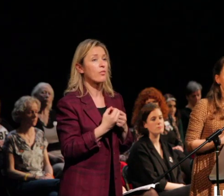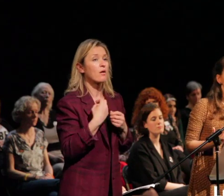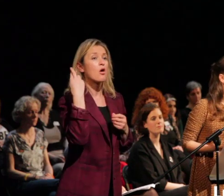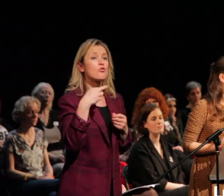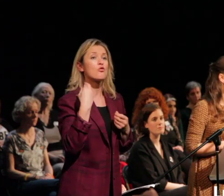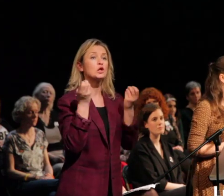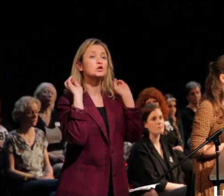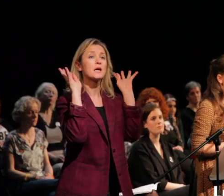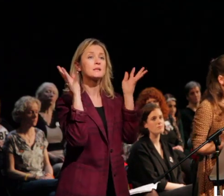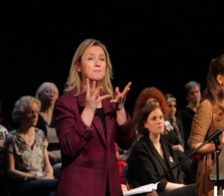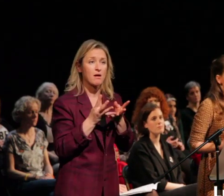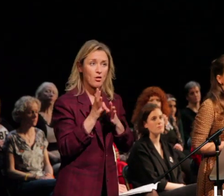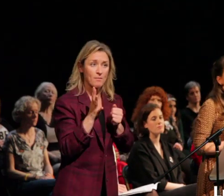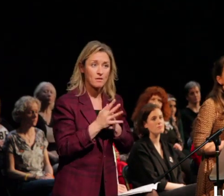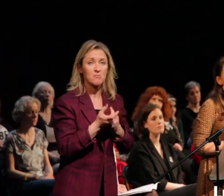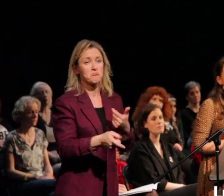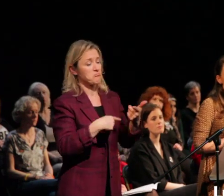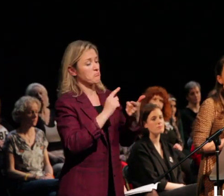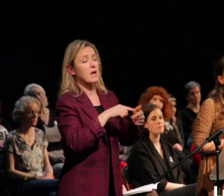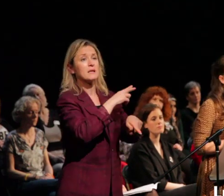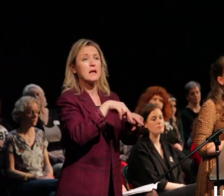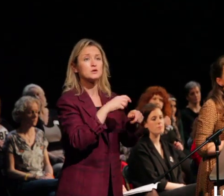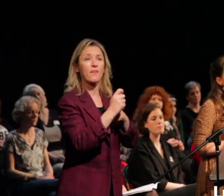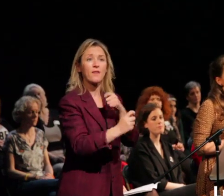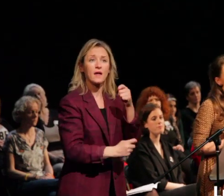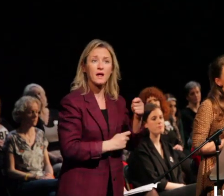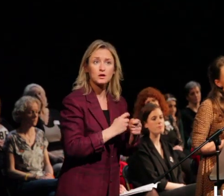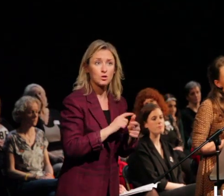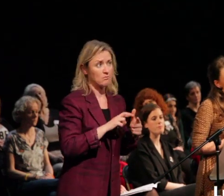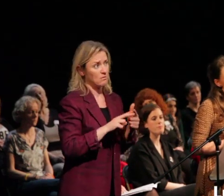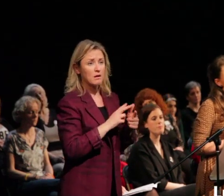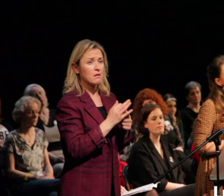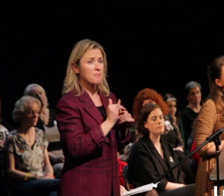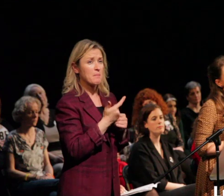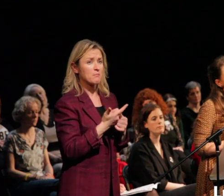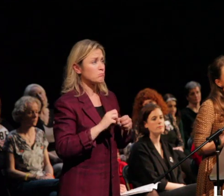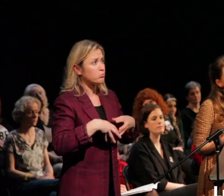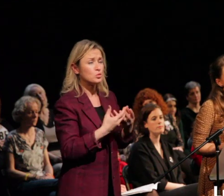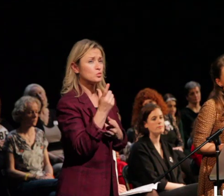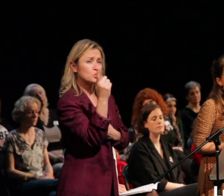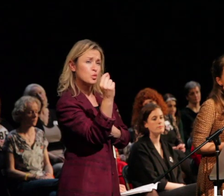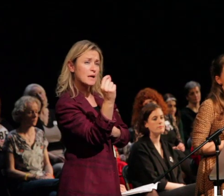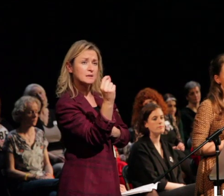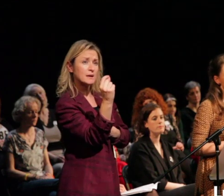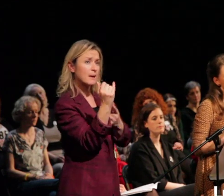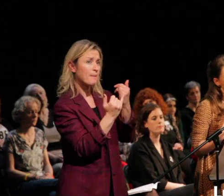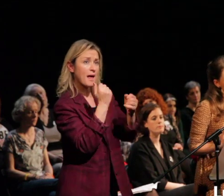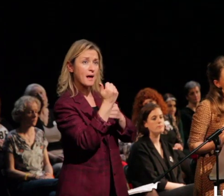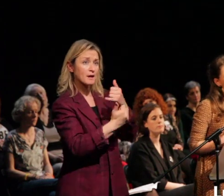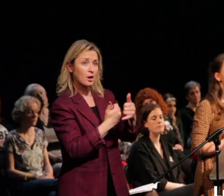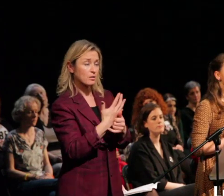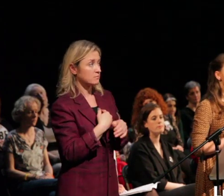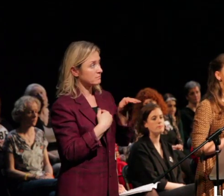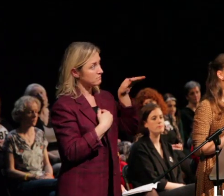Company or the National Theatre, organisations that might be producing 20 productions a year, actually if we can change the way they think and they